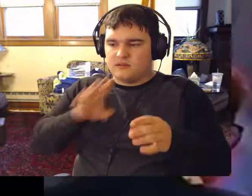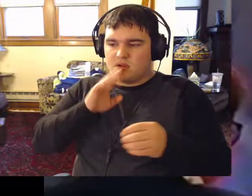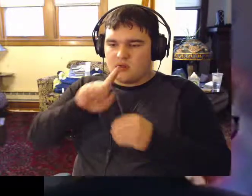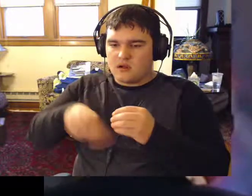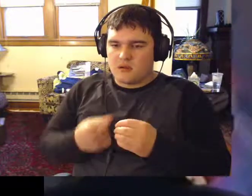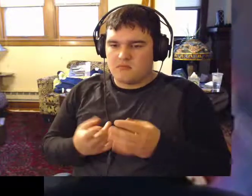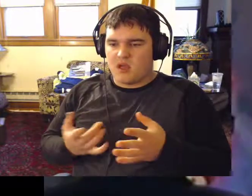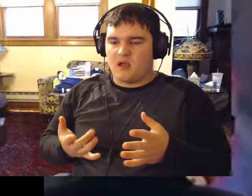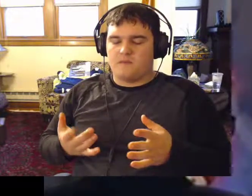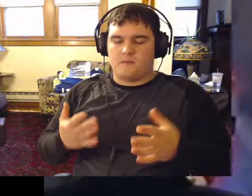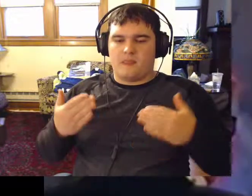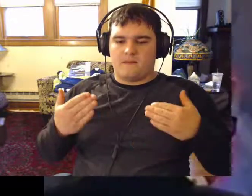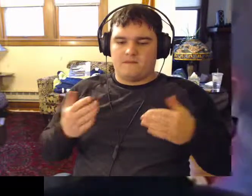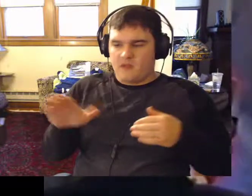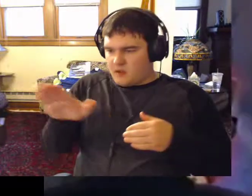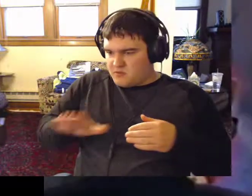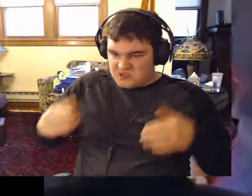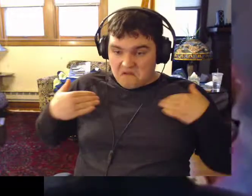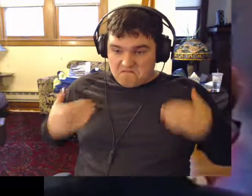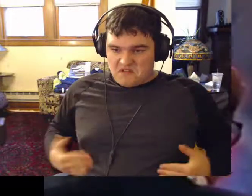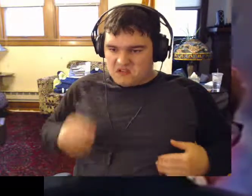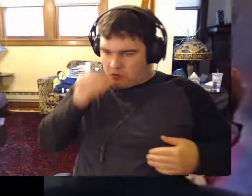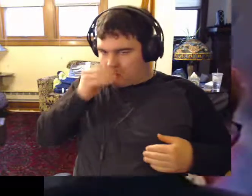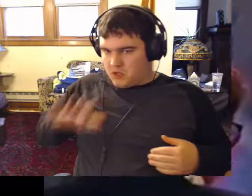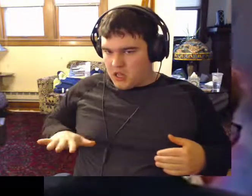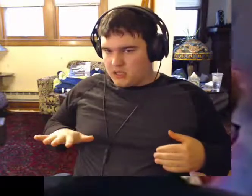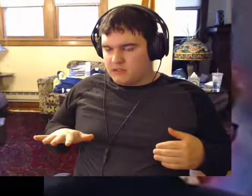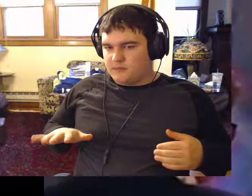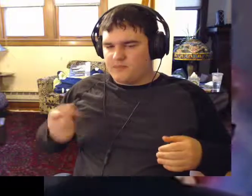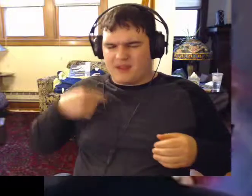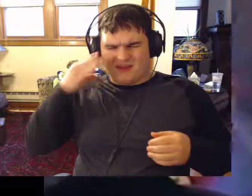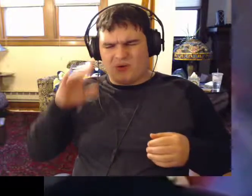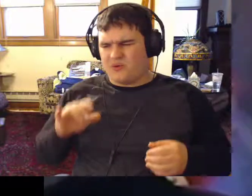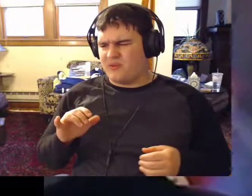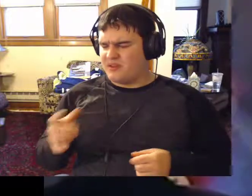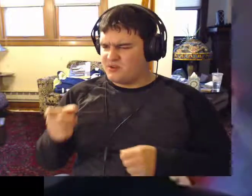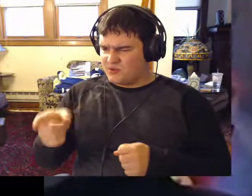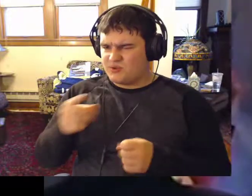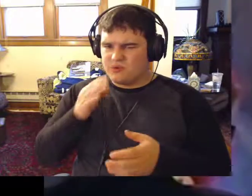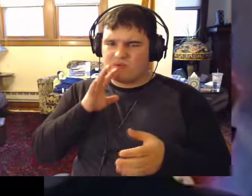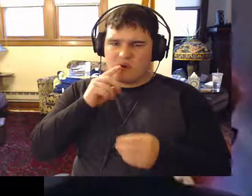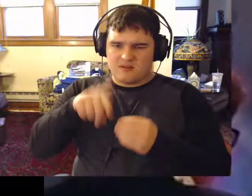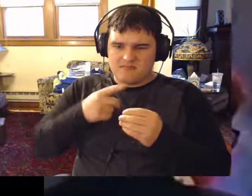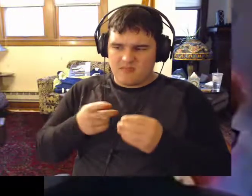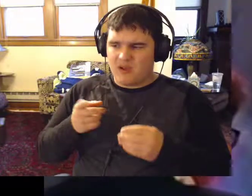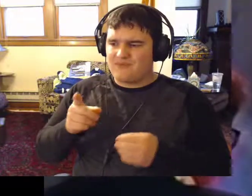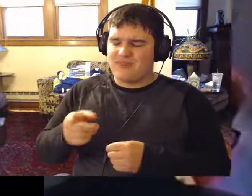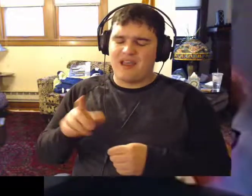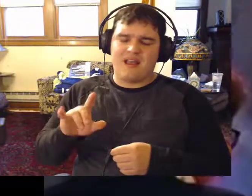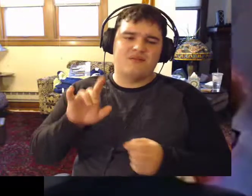of physical neglect. And I know that you talked about that